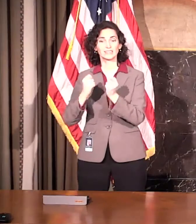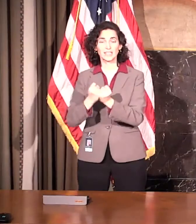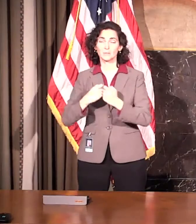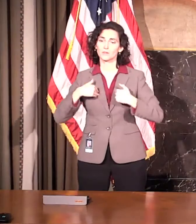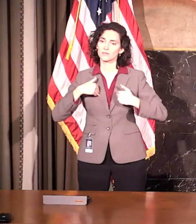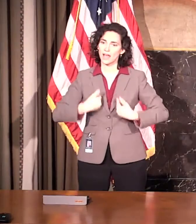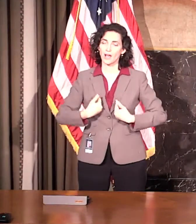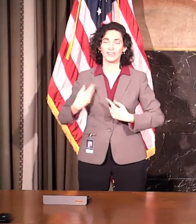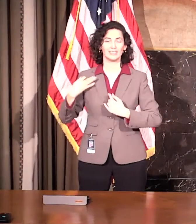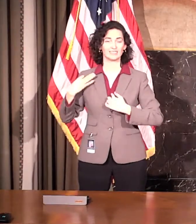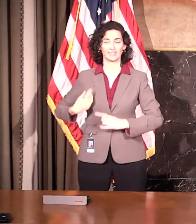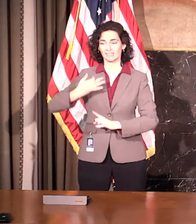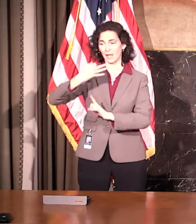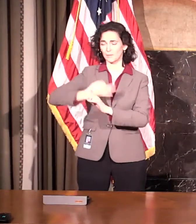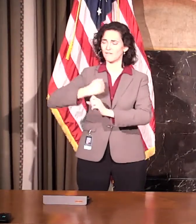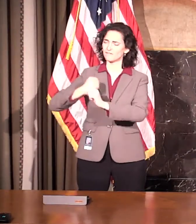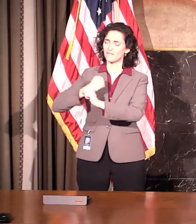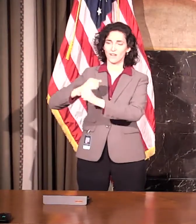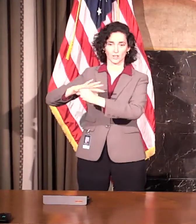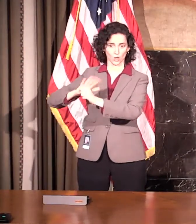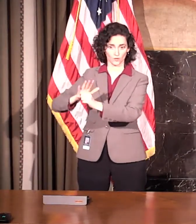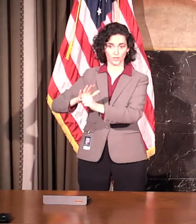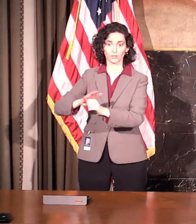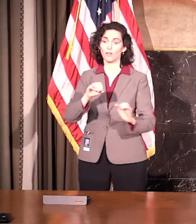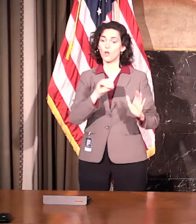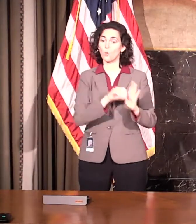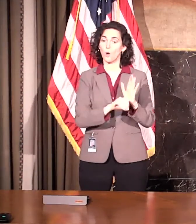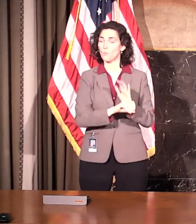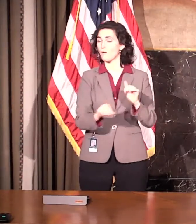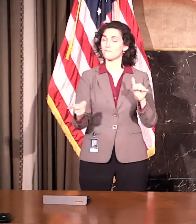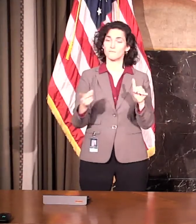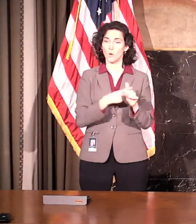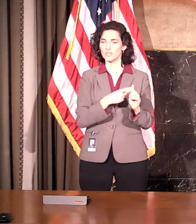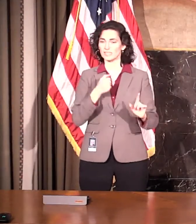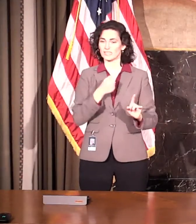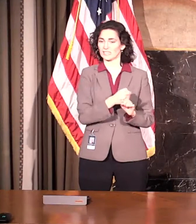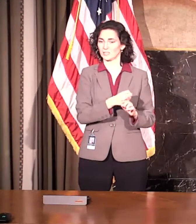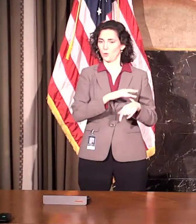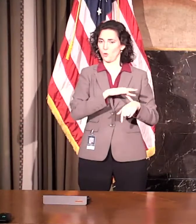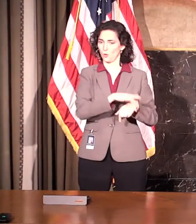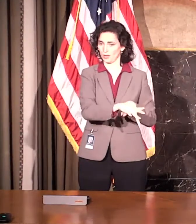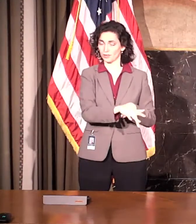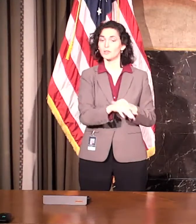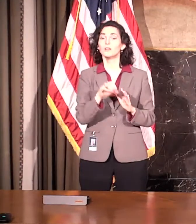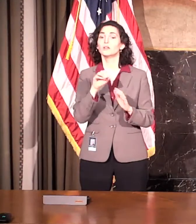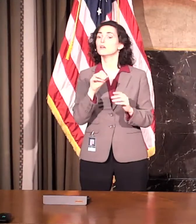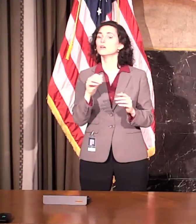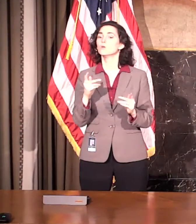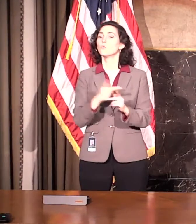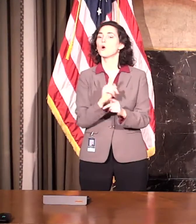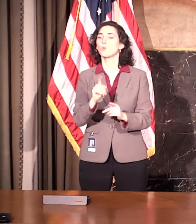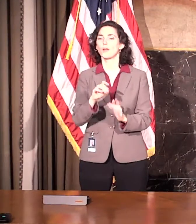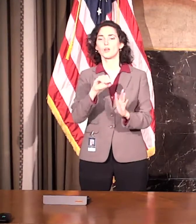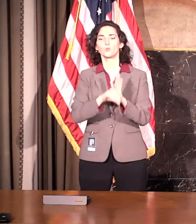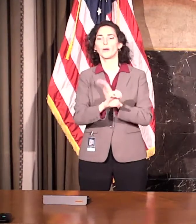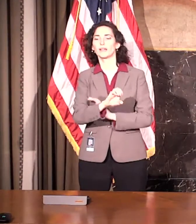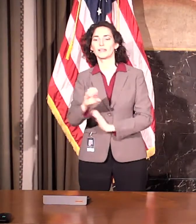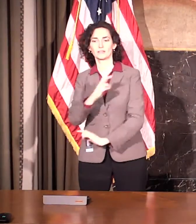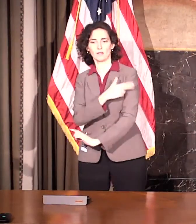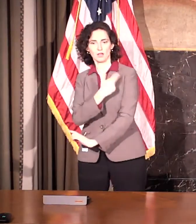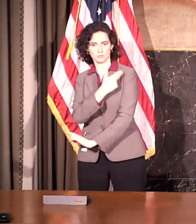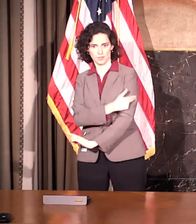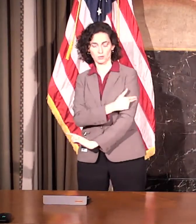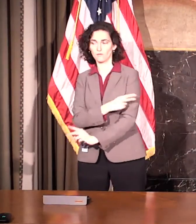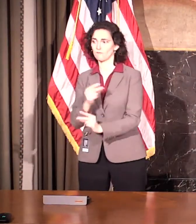months, with New Orleans being an early hotspot, the New Orleans East Hospital in particular, witnessing how quickly in our